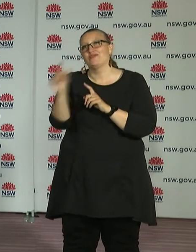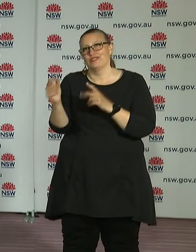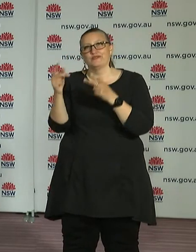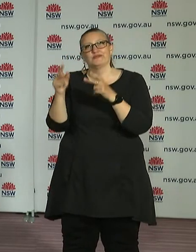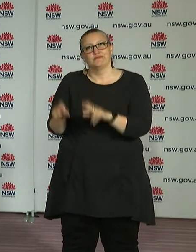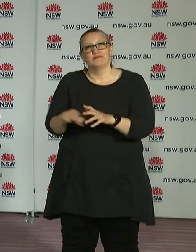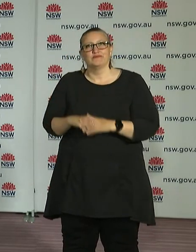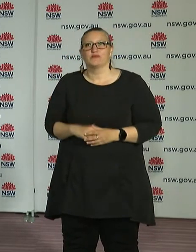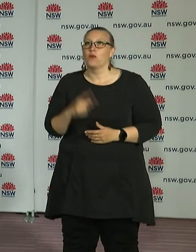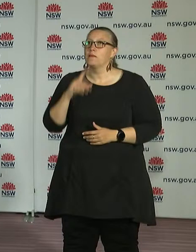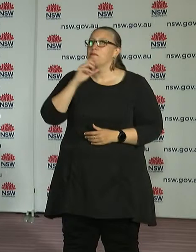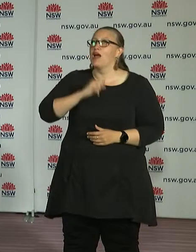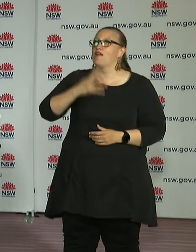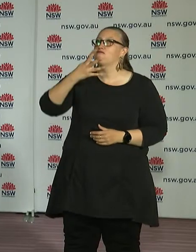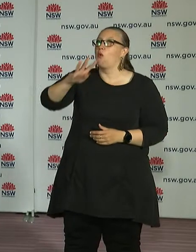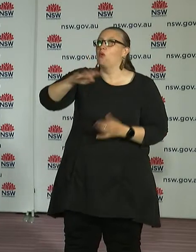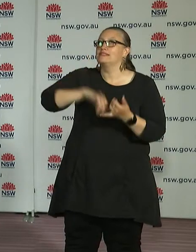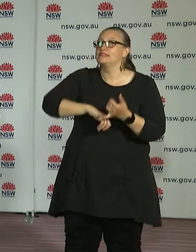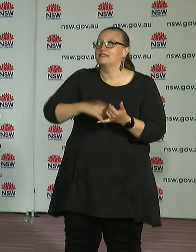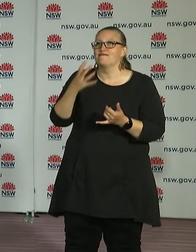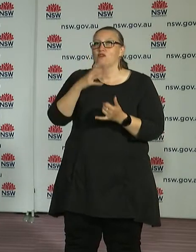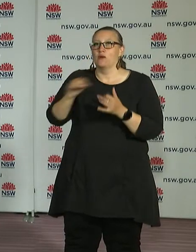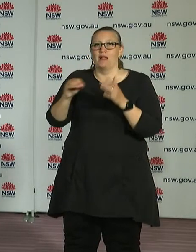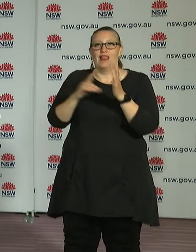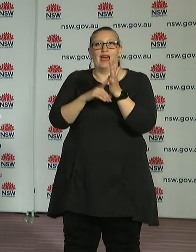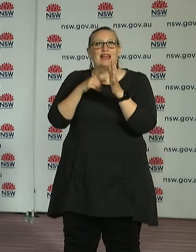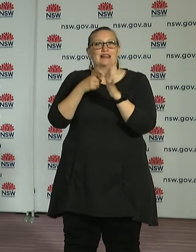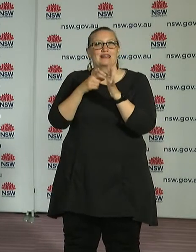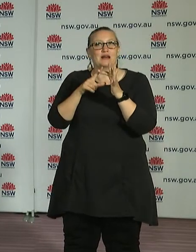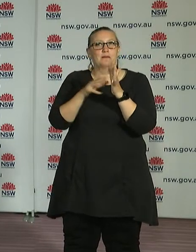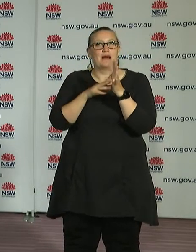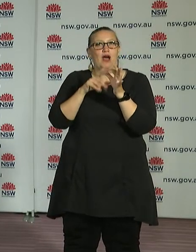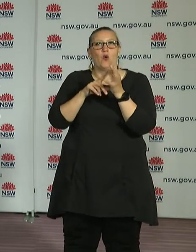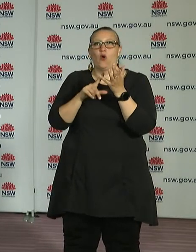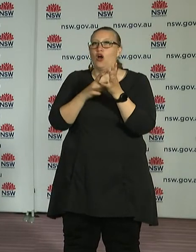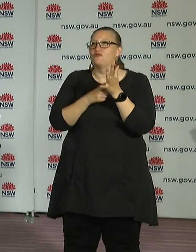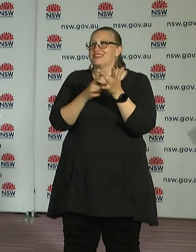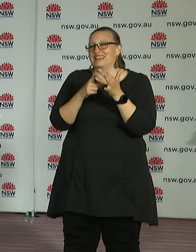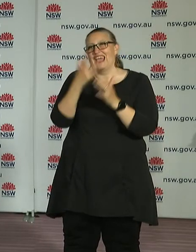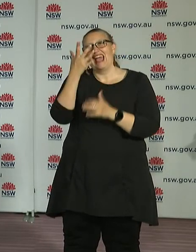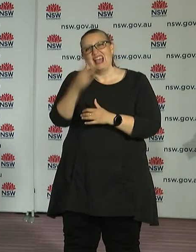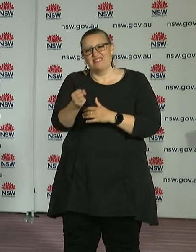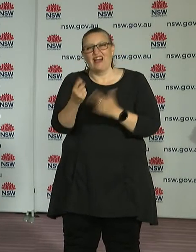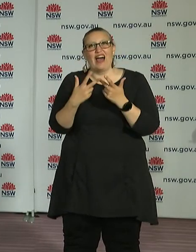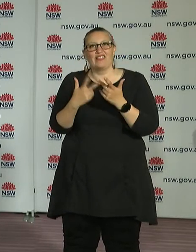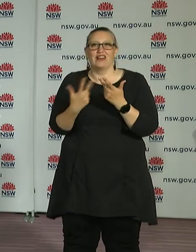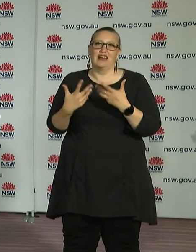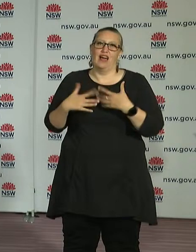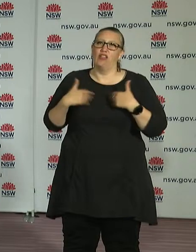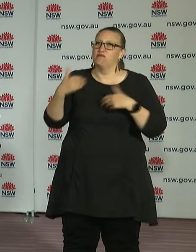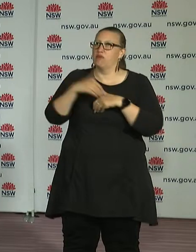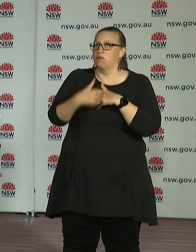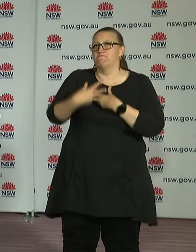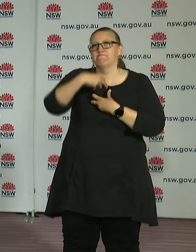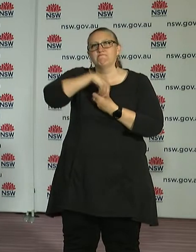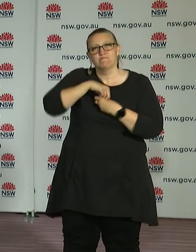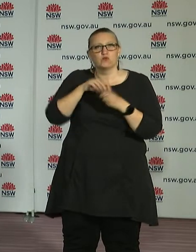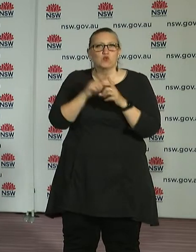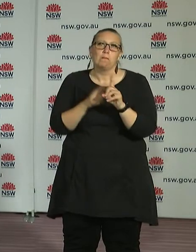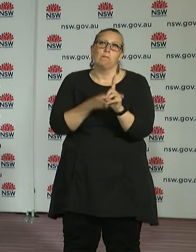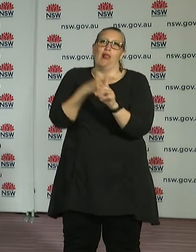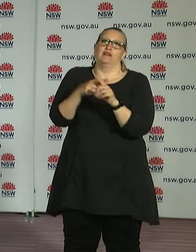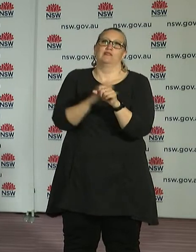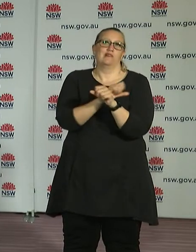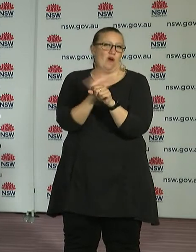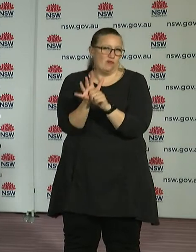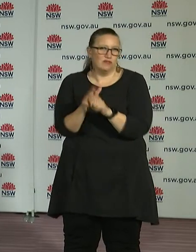gentleman in his 40s from Lake Macquarie who had underlying health conditions. In terms of sewage detections,